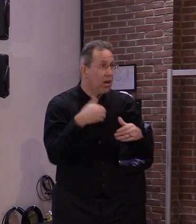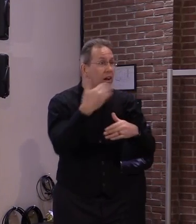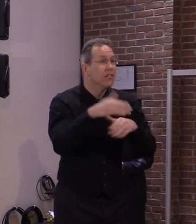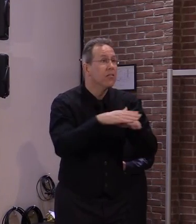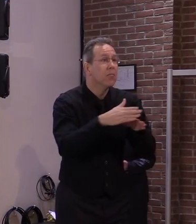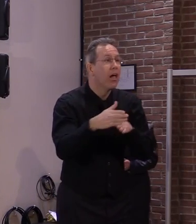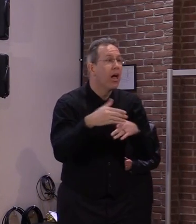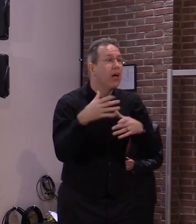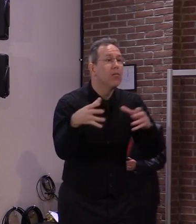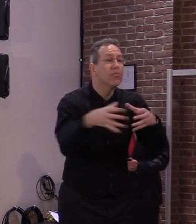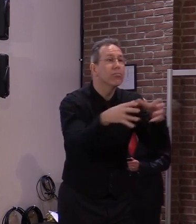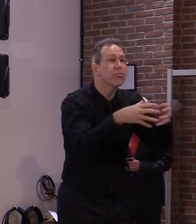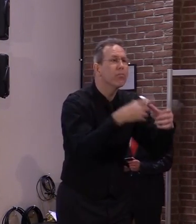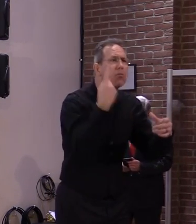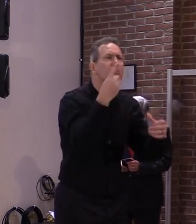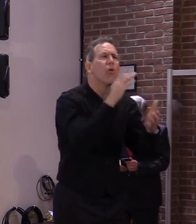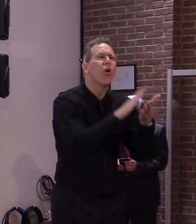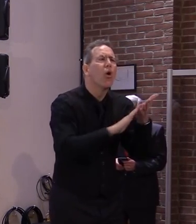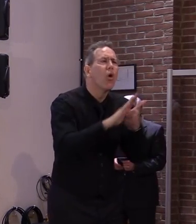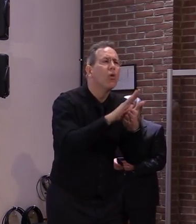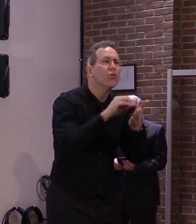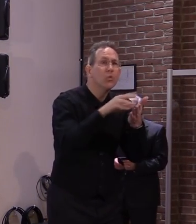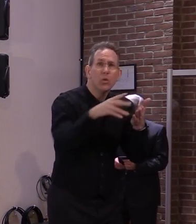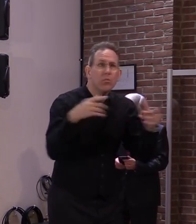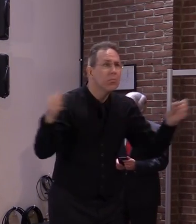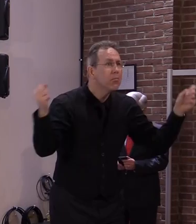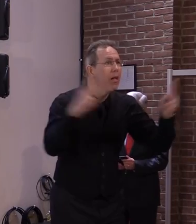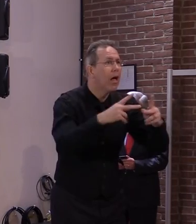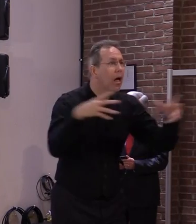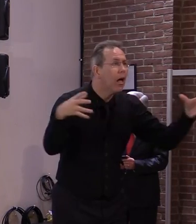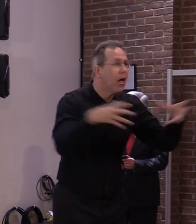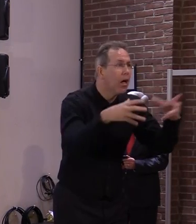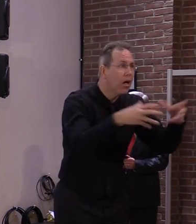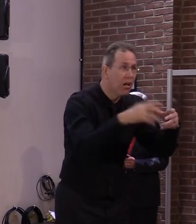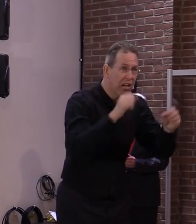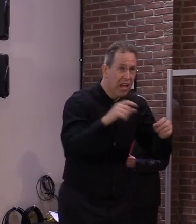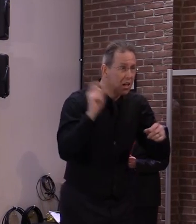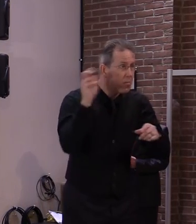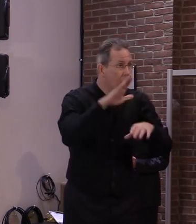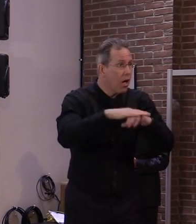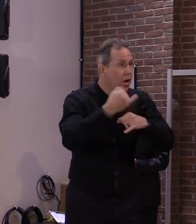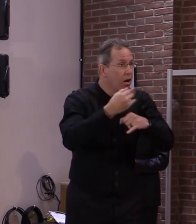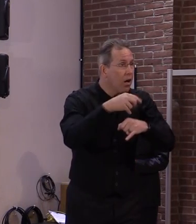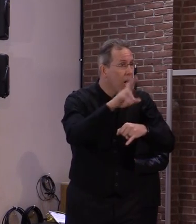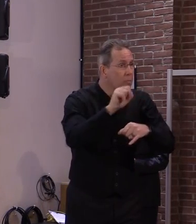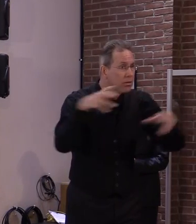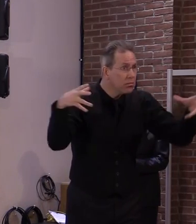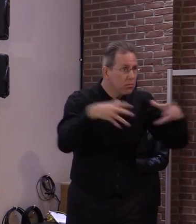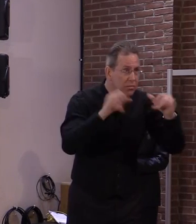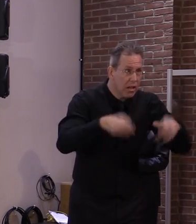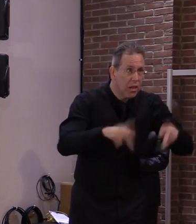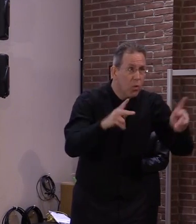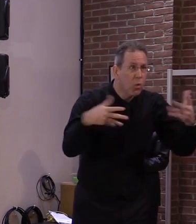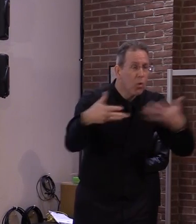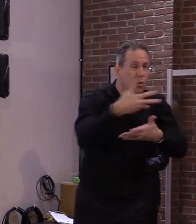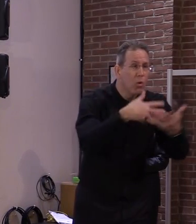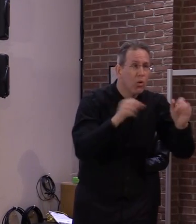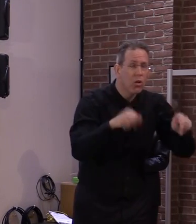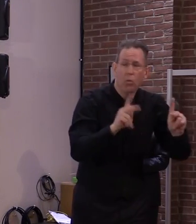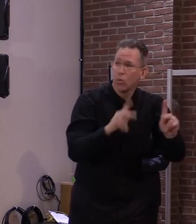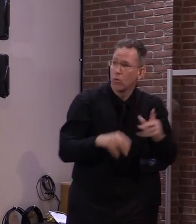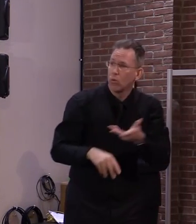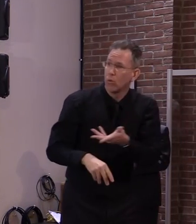year in 2019? Again, this might be a better question for Dr. Levine, but from my standpoint, if